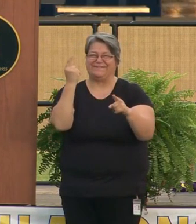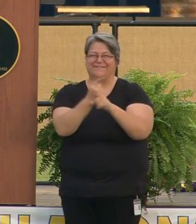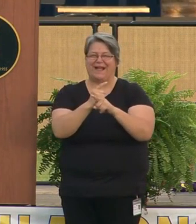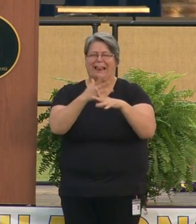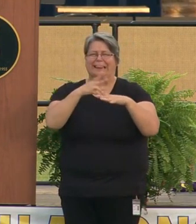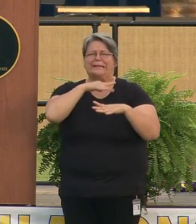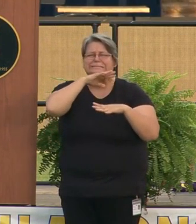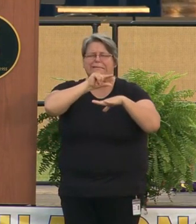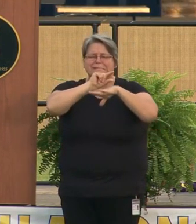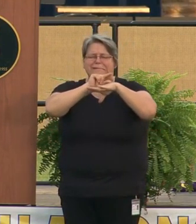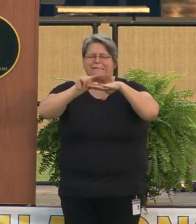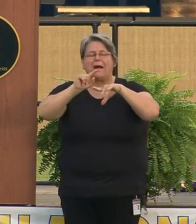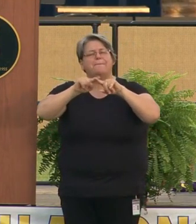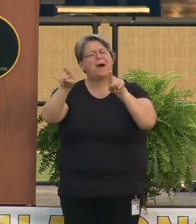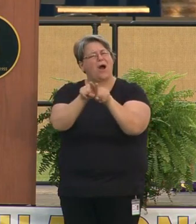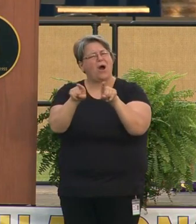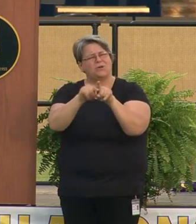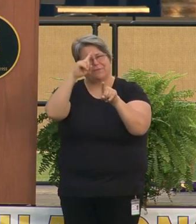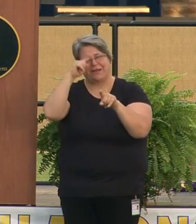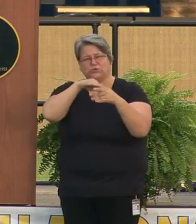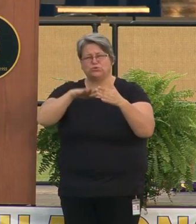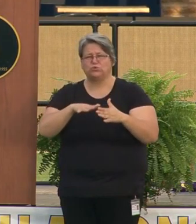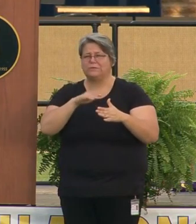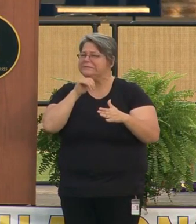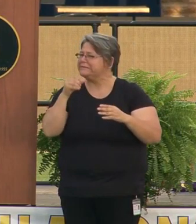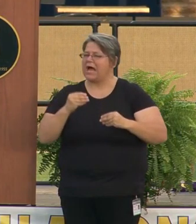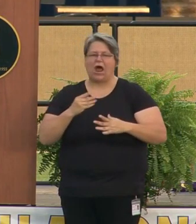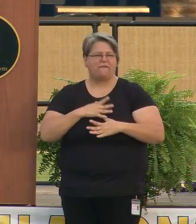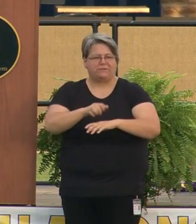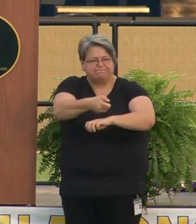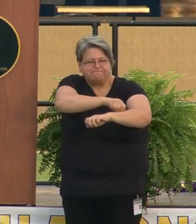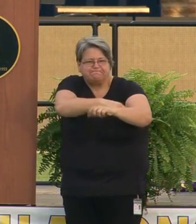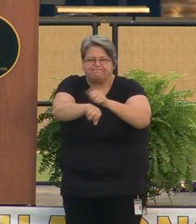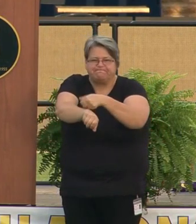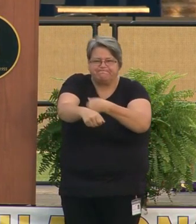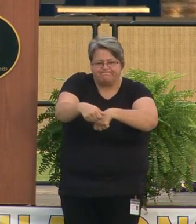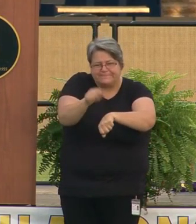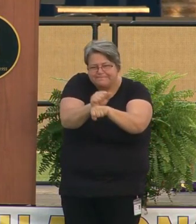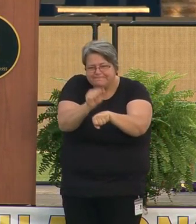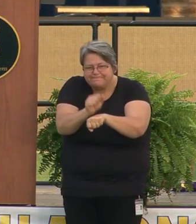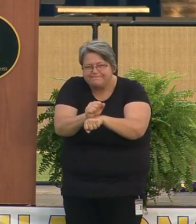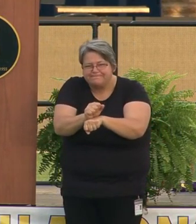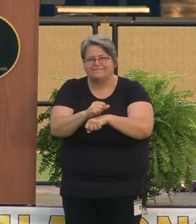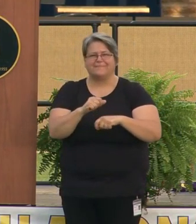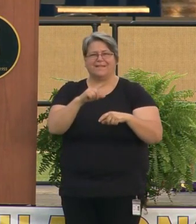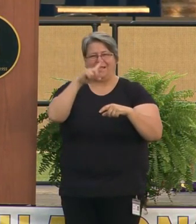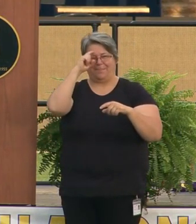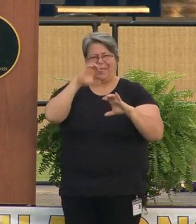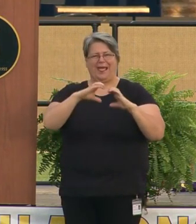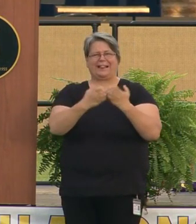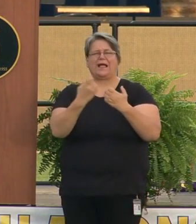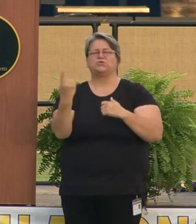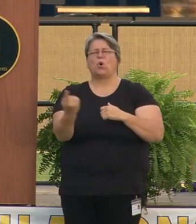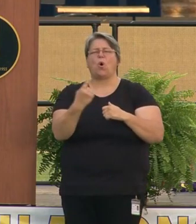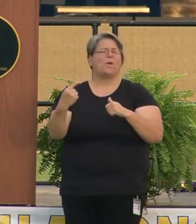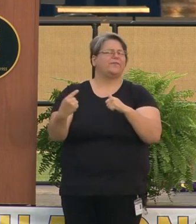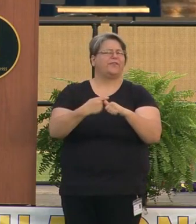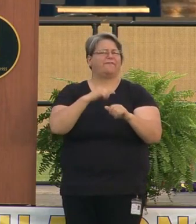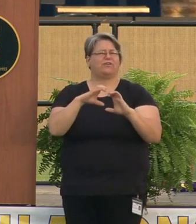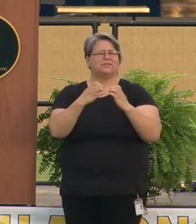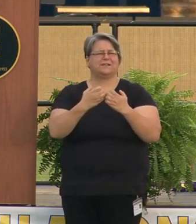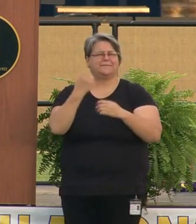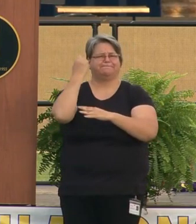of dust, but also because the students here are not afraid to roll up their sleeves and get to work. Our class will always be the first to stand